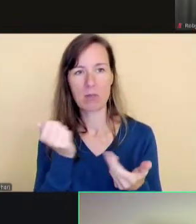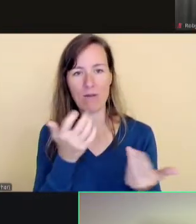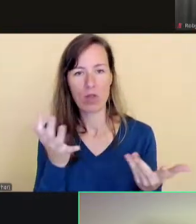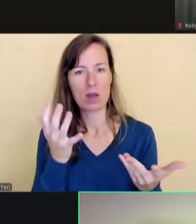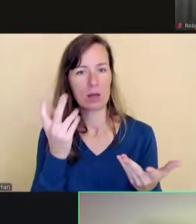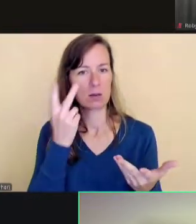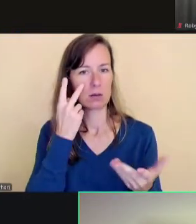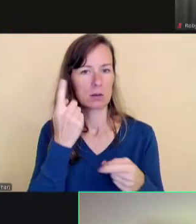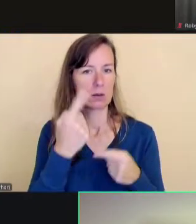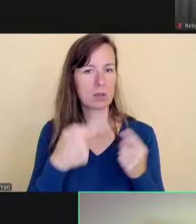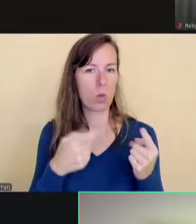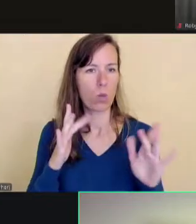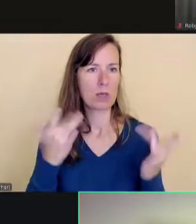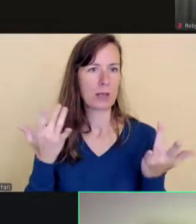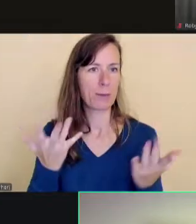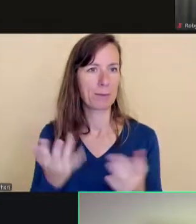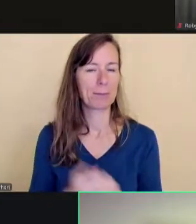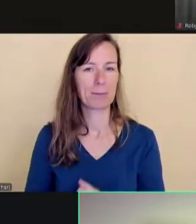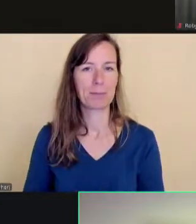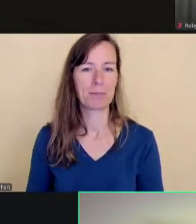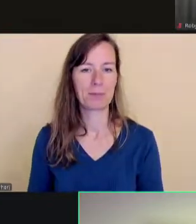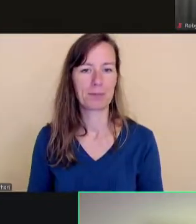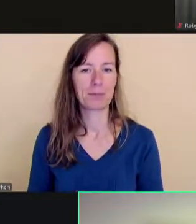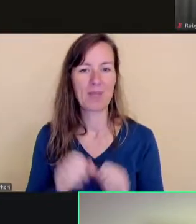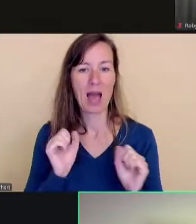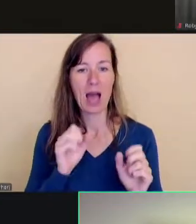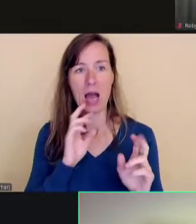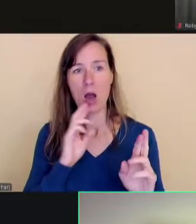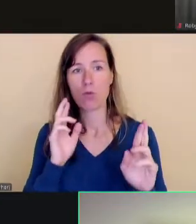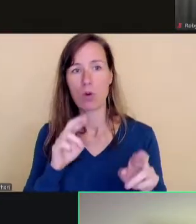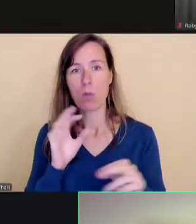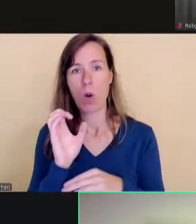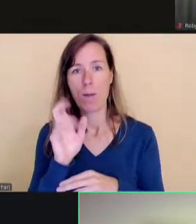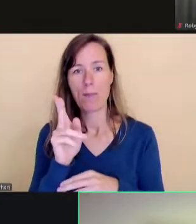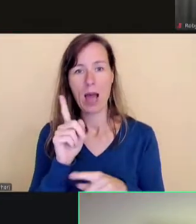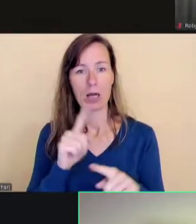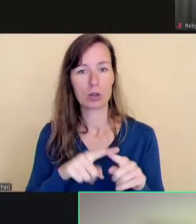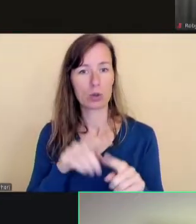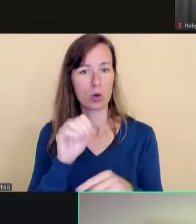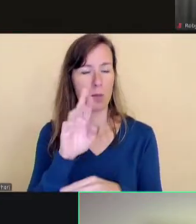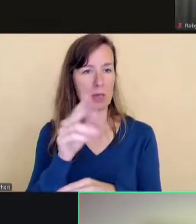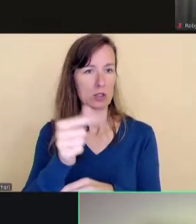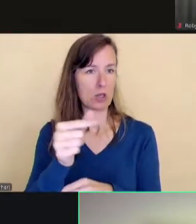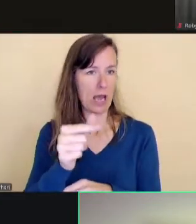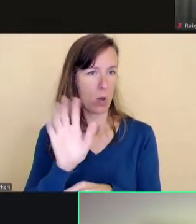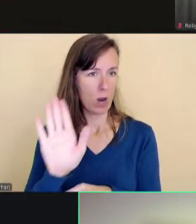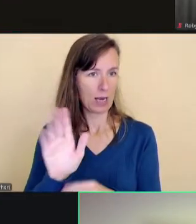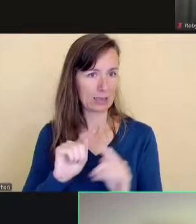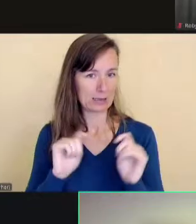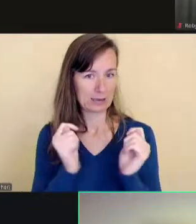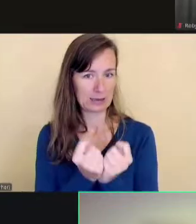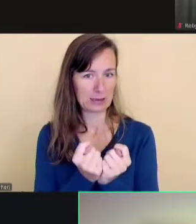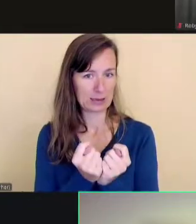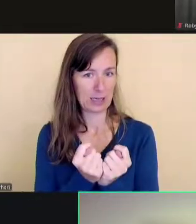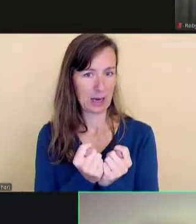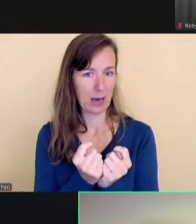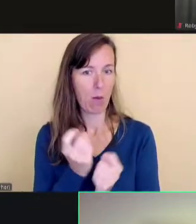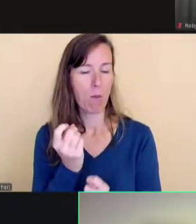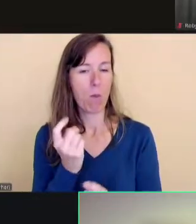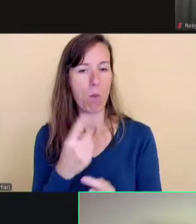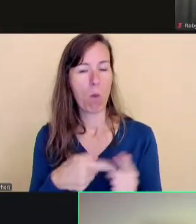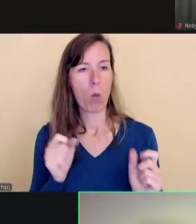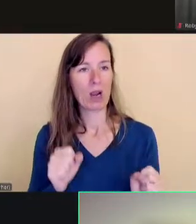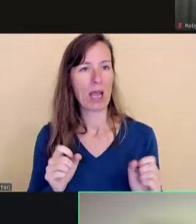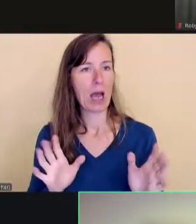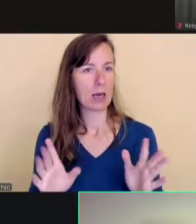what's up. I can report back to Mr. Galloway and his team what we come up with, and